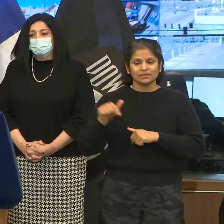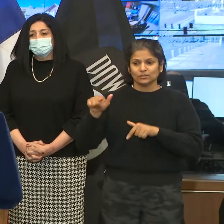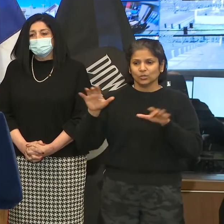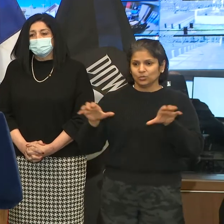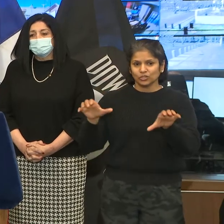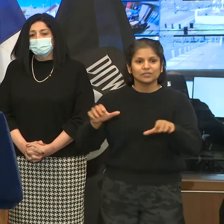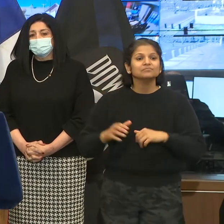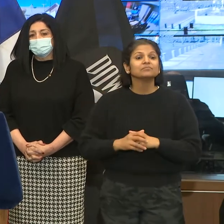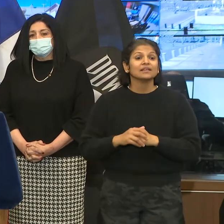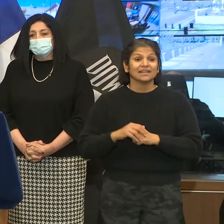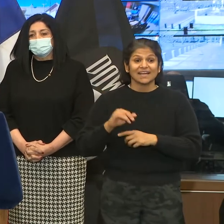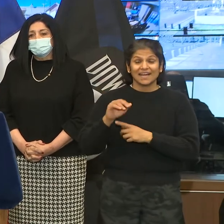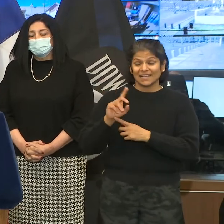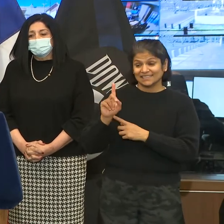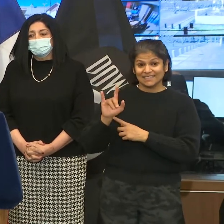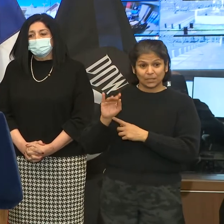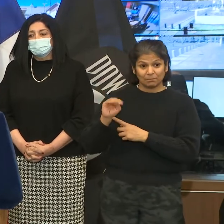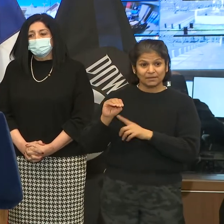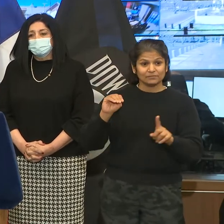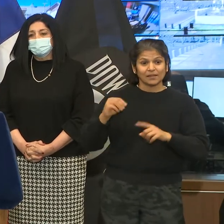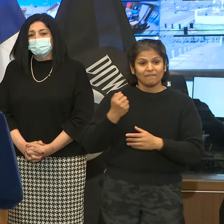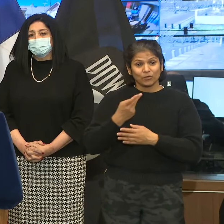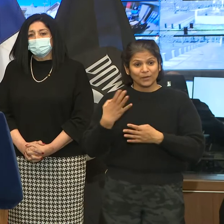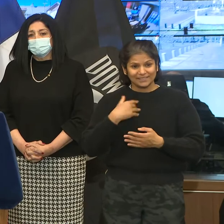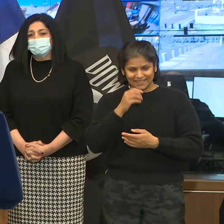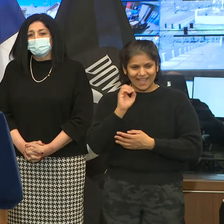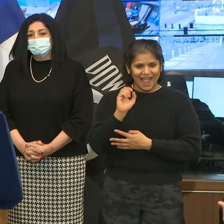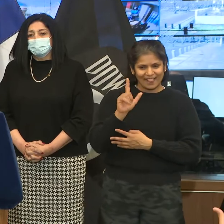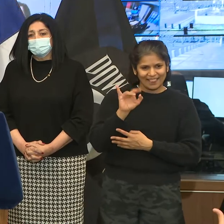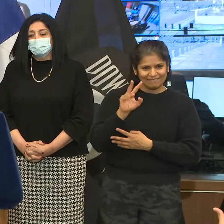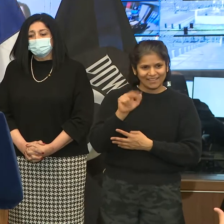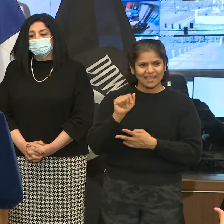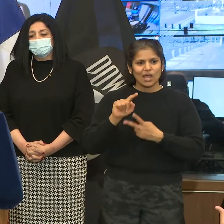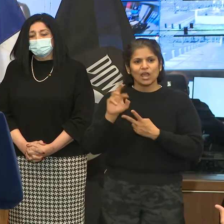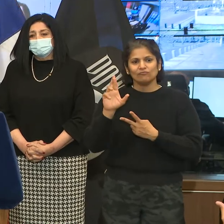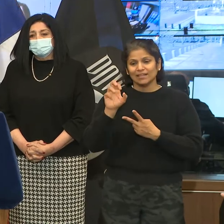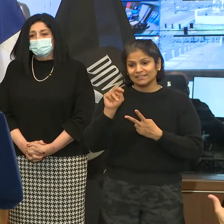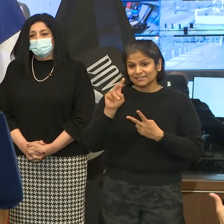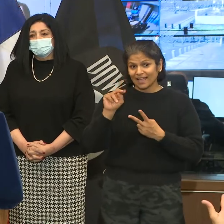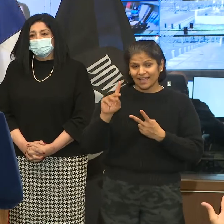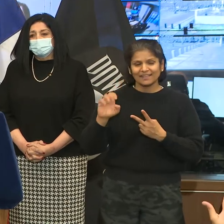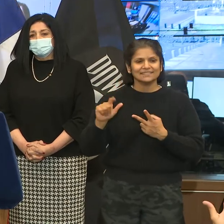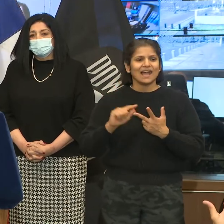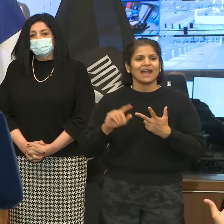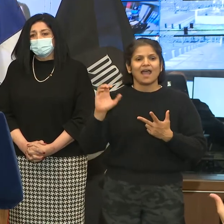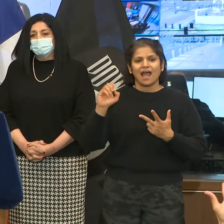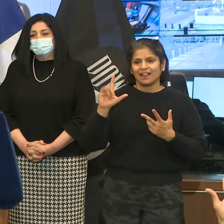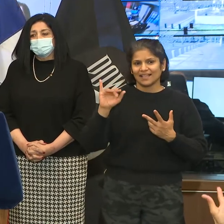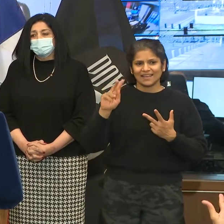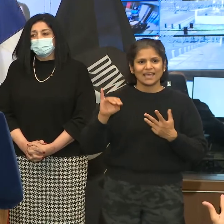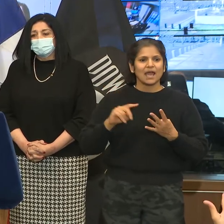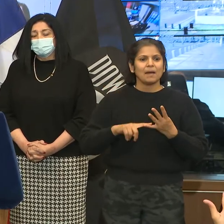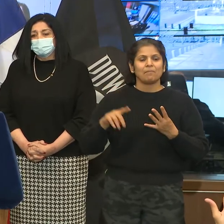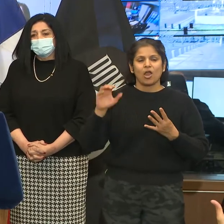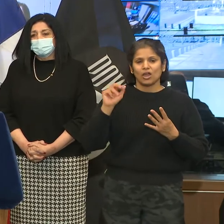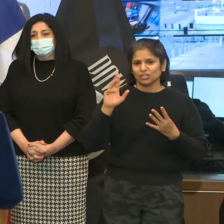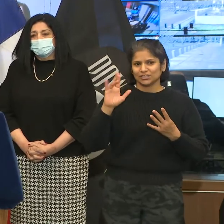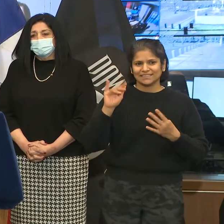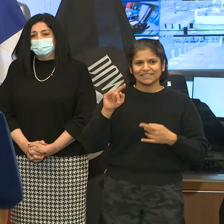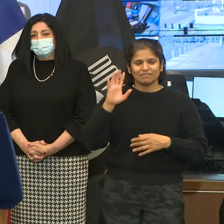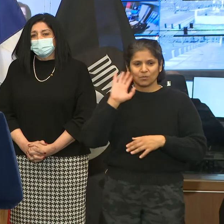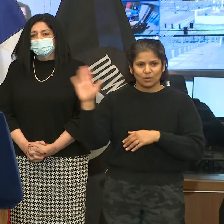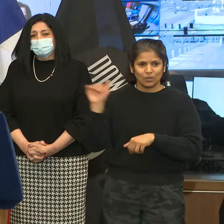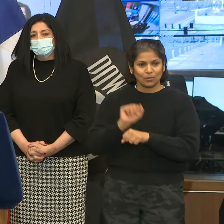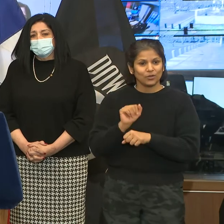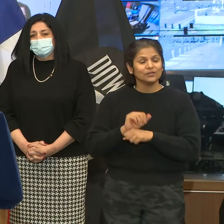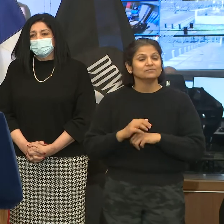and our 4 kids, Olivia, Brendan, Cullen, and Martin, for all their support and their love. As the mayor said, emergency managers work long